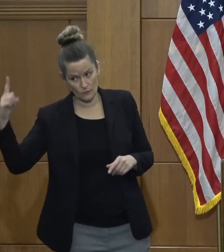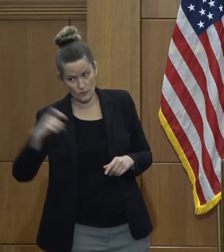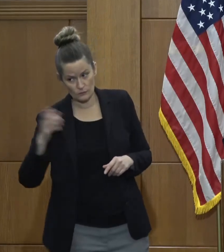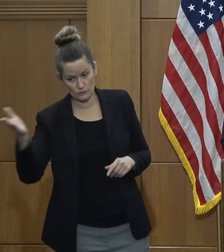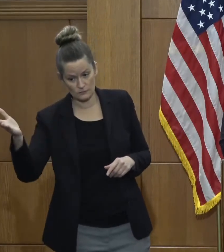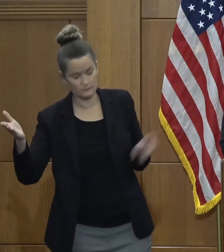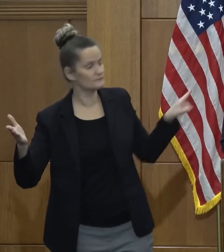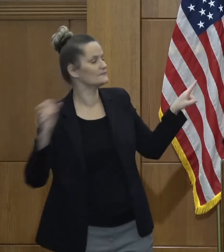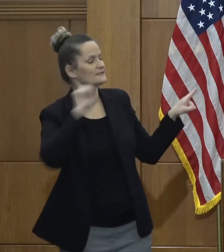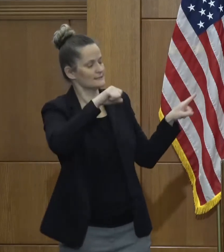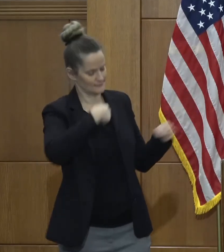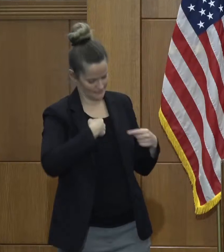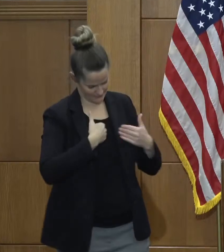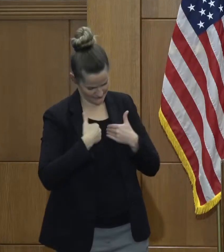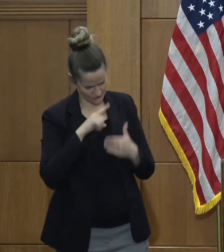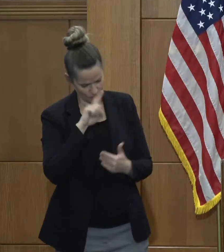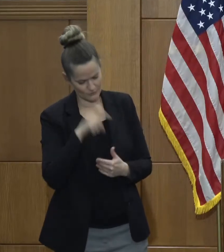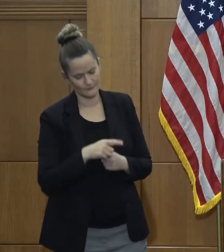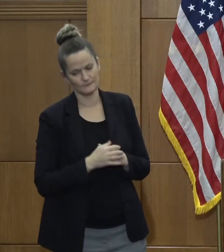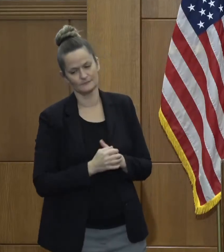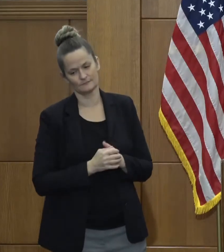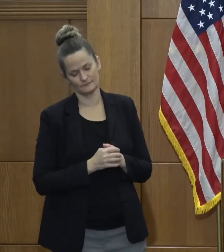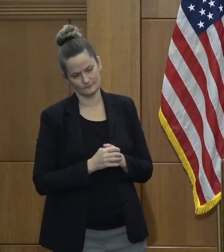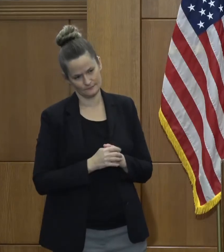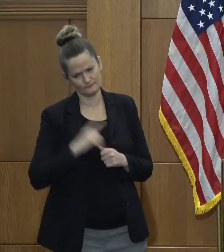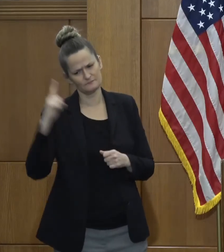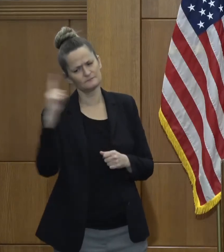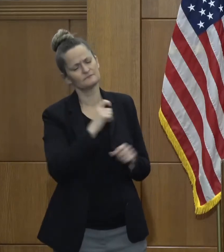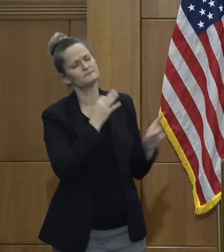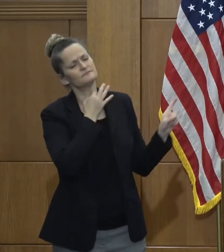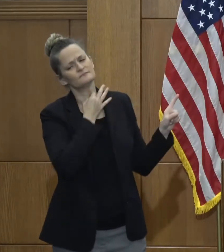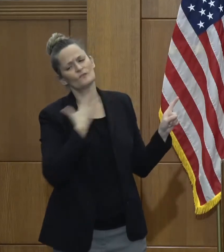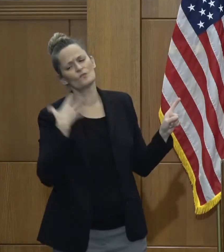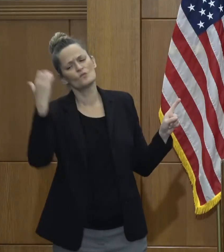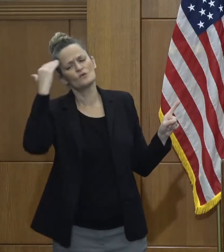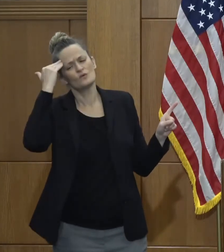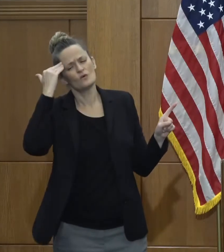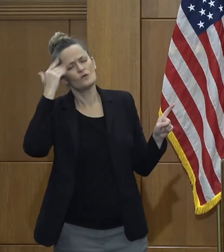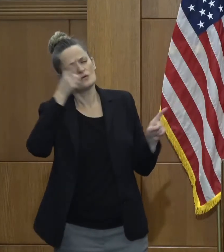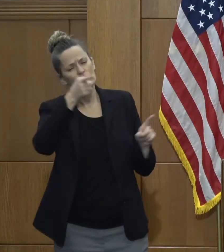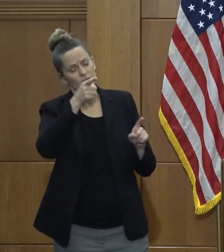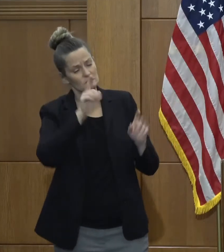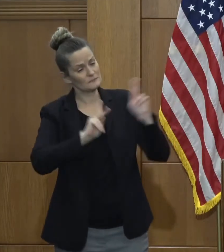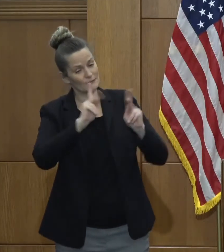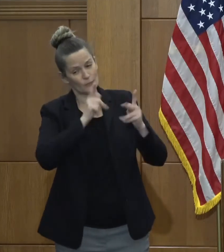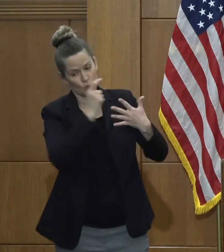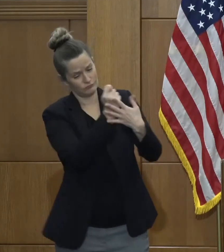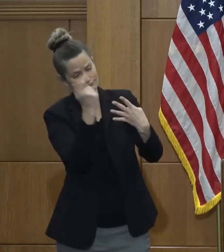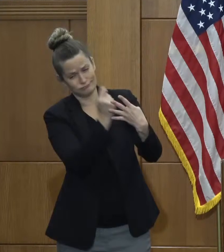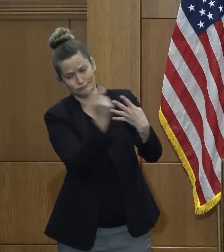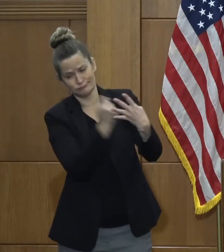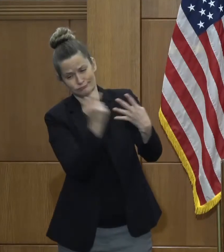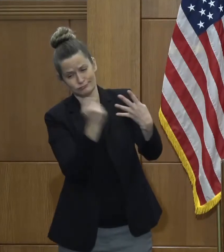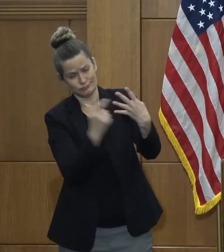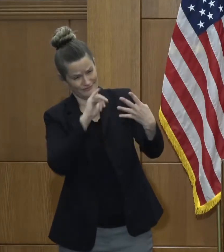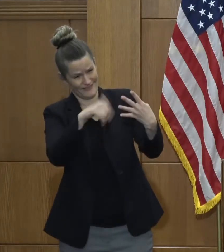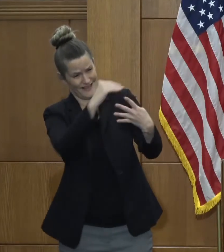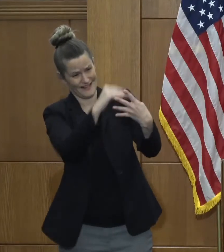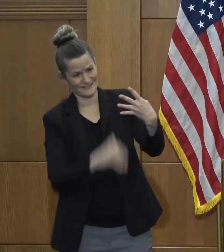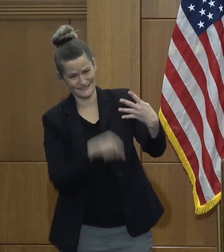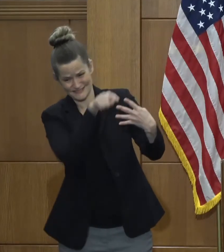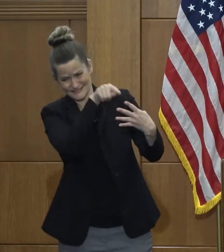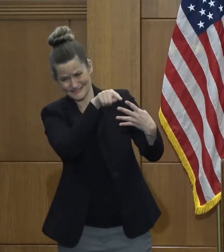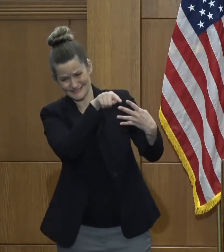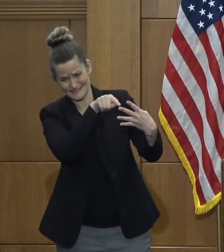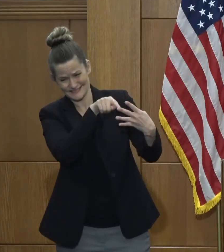Yeah. Do you know how many people were kicked off the rolls leading up to today? Is there an updated figure? And